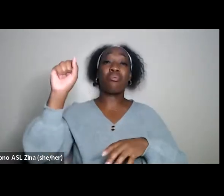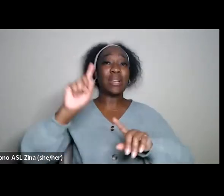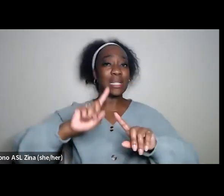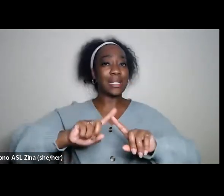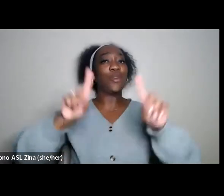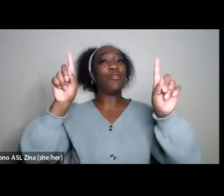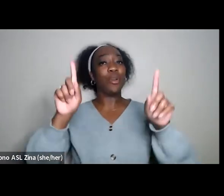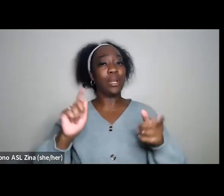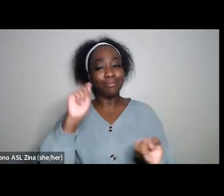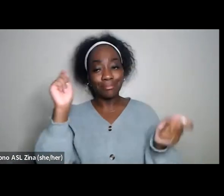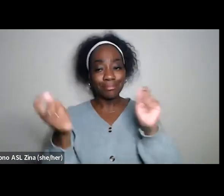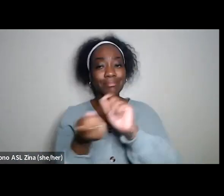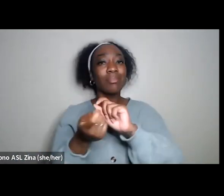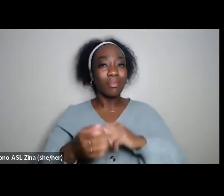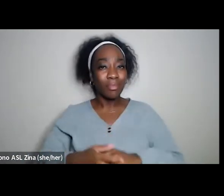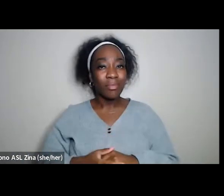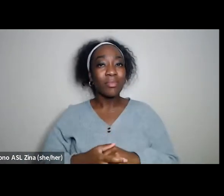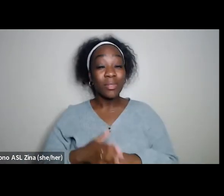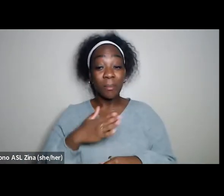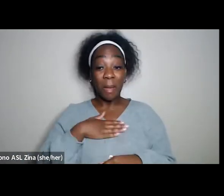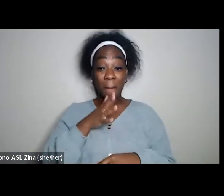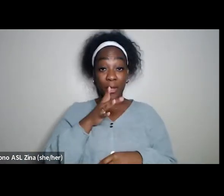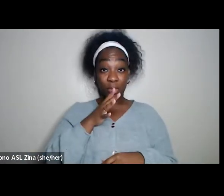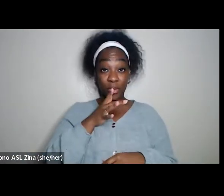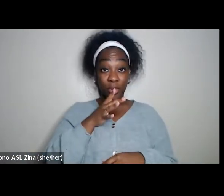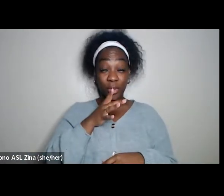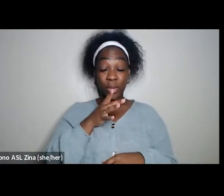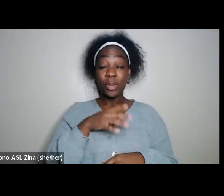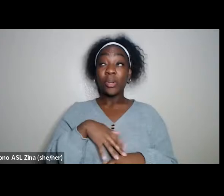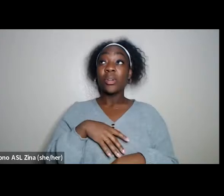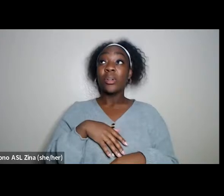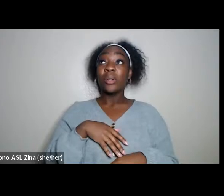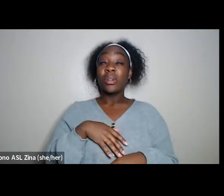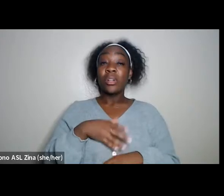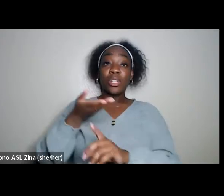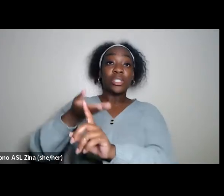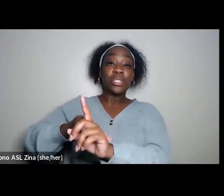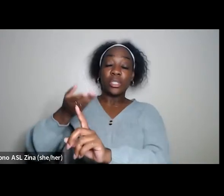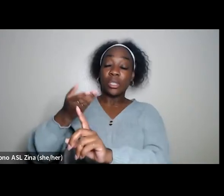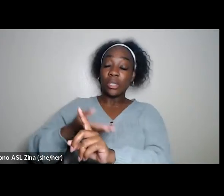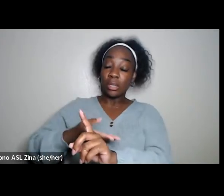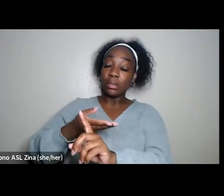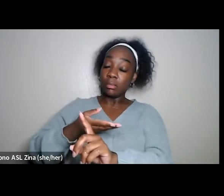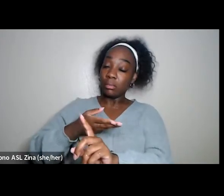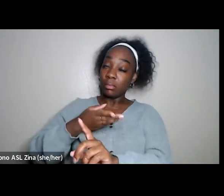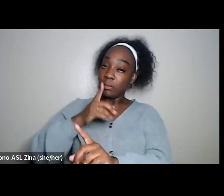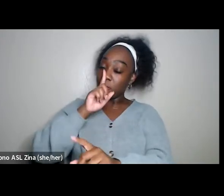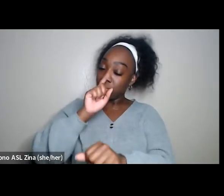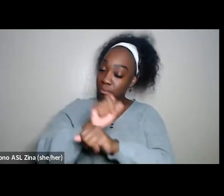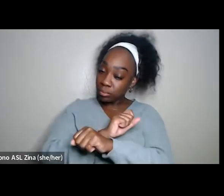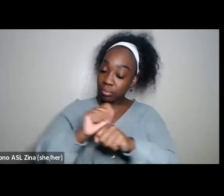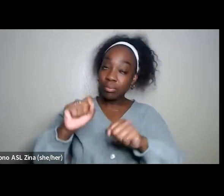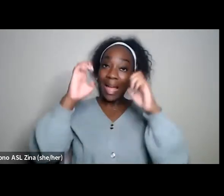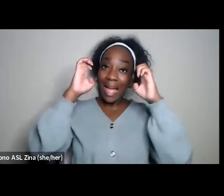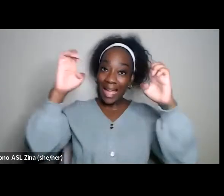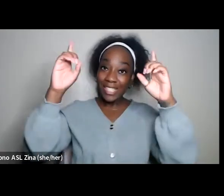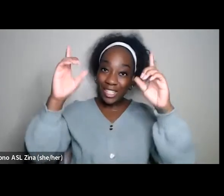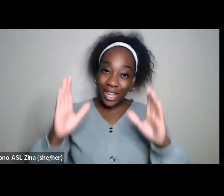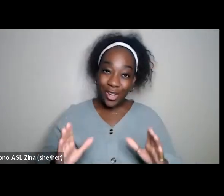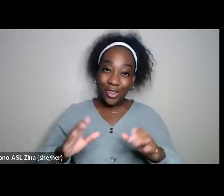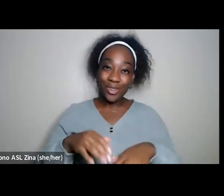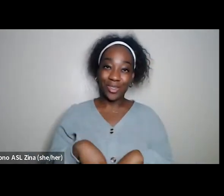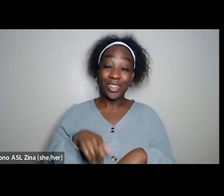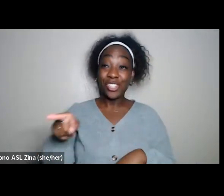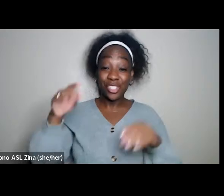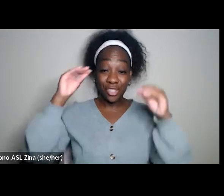so my mother is a true educator, was an elementary school educator. And that's what